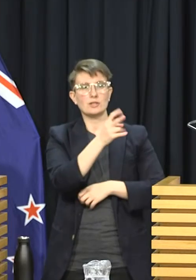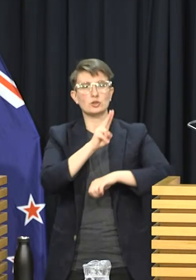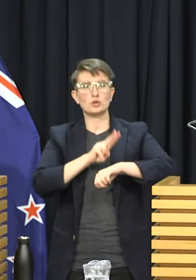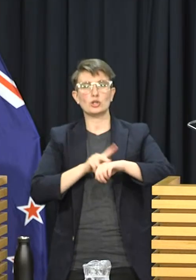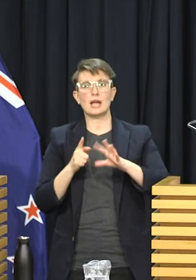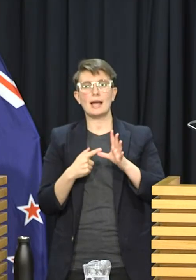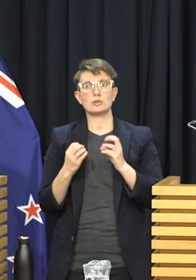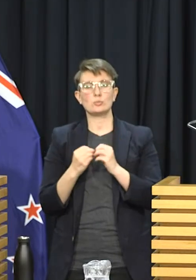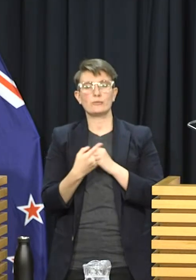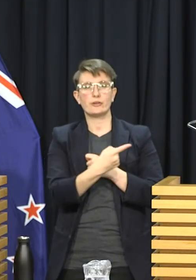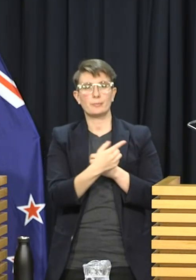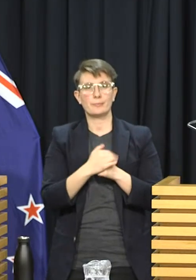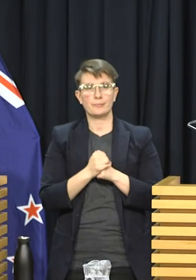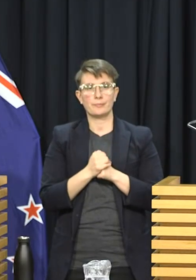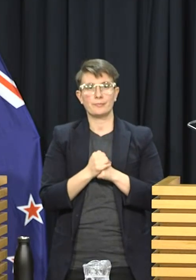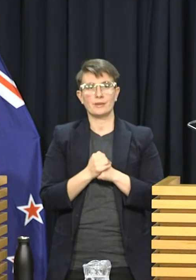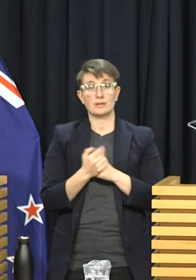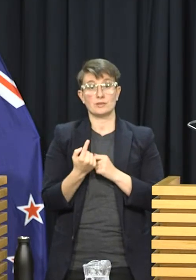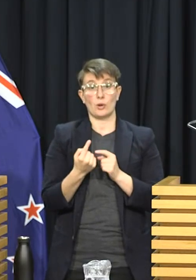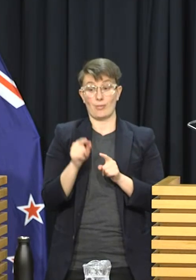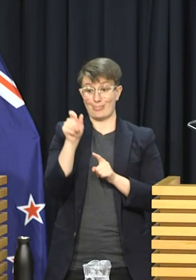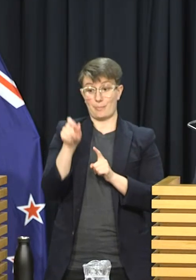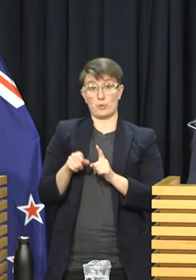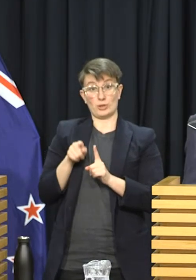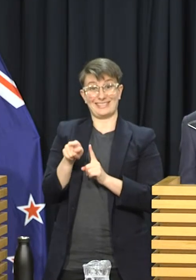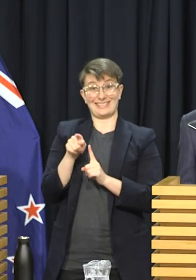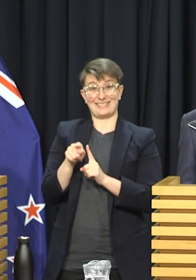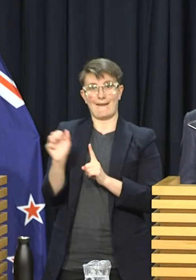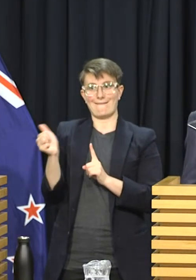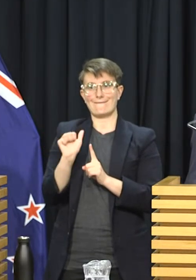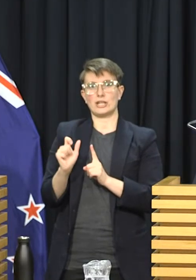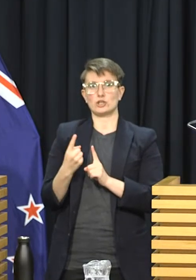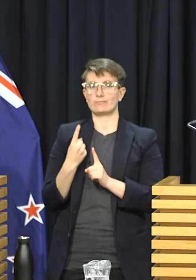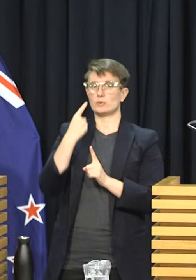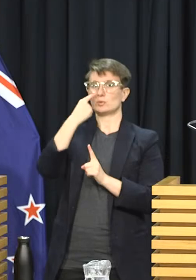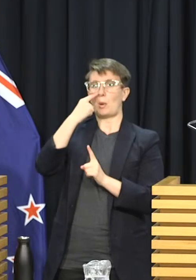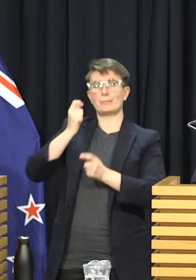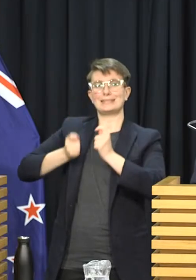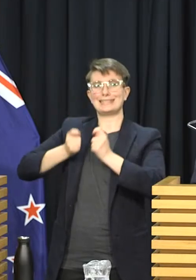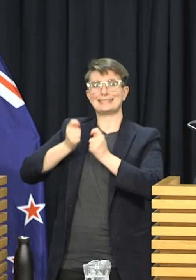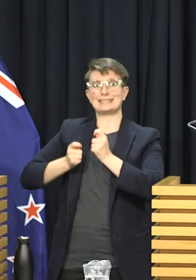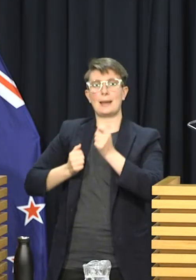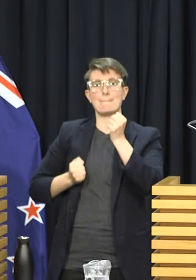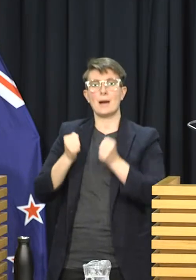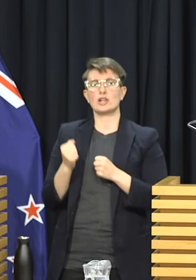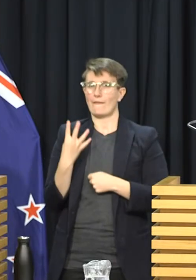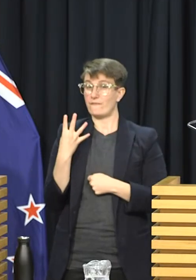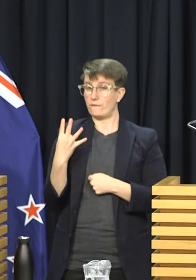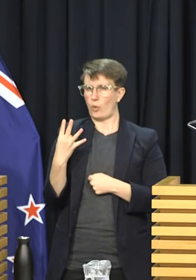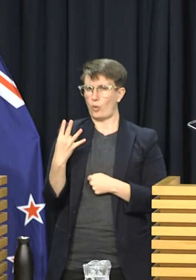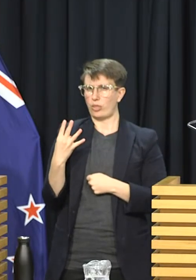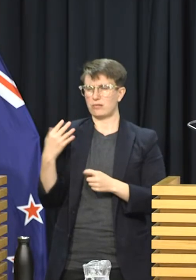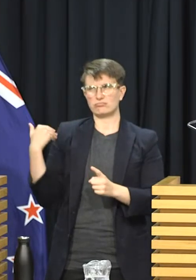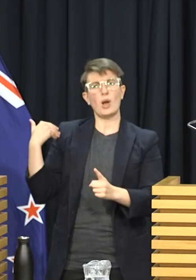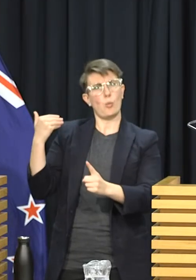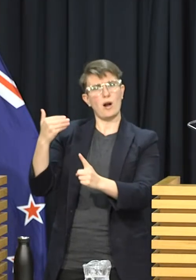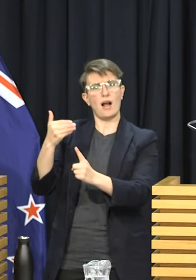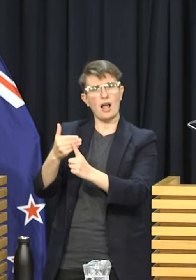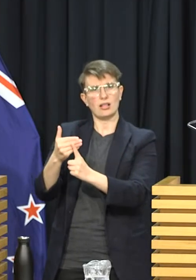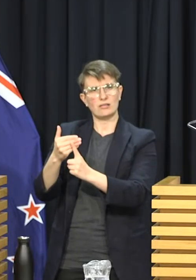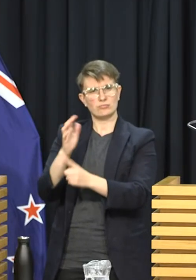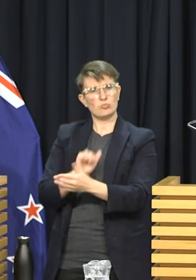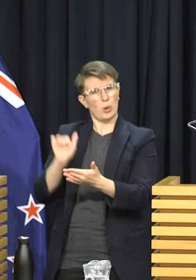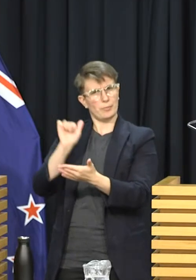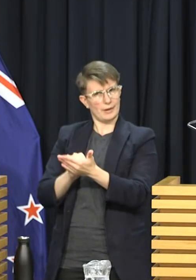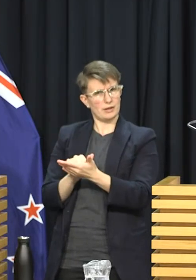repeat, the last swab that he took before this one was March 4, is that right? Yes. Is that appropriate, like for that line of work, whatever that it is this person